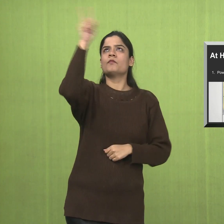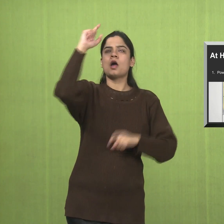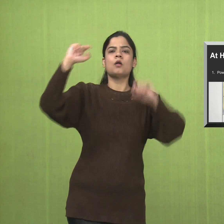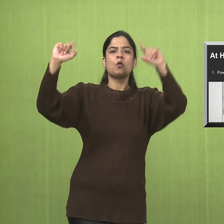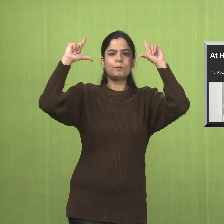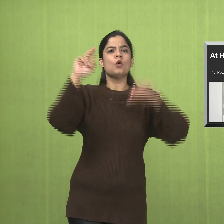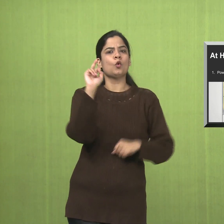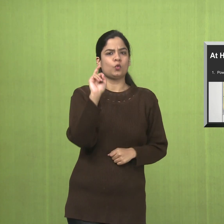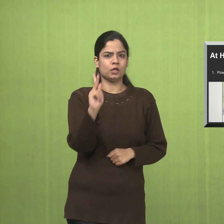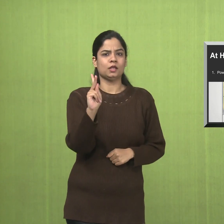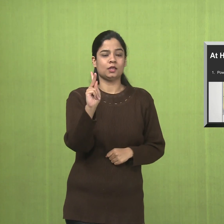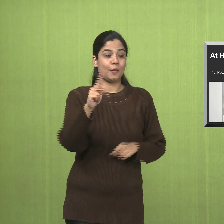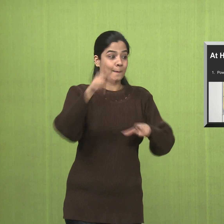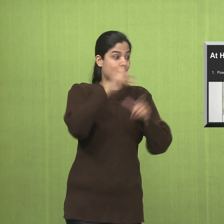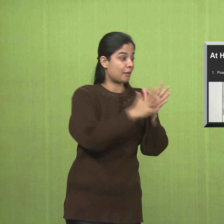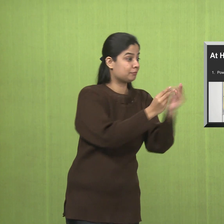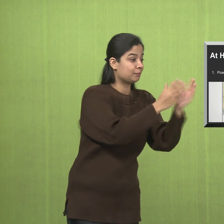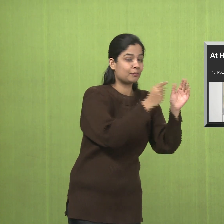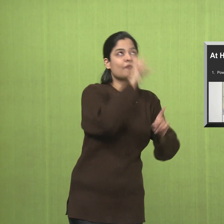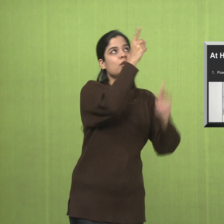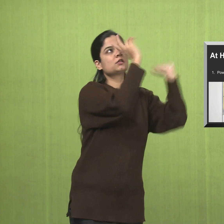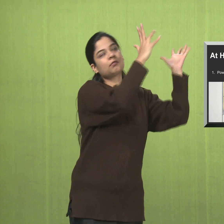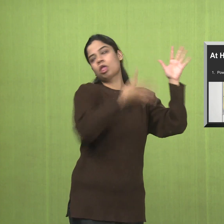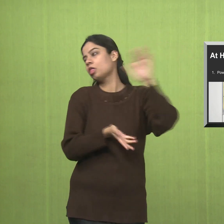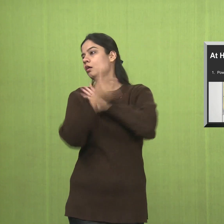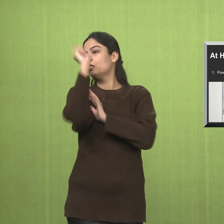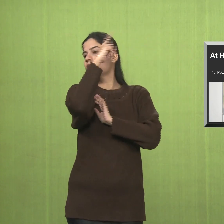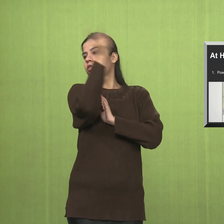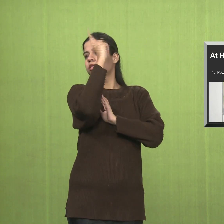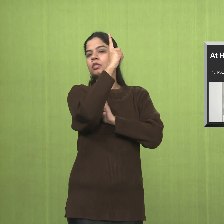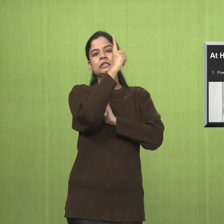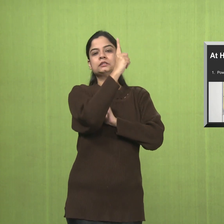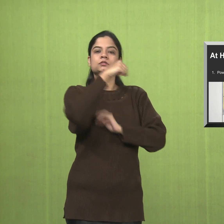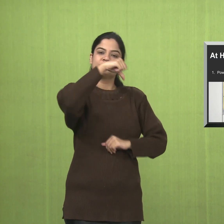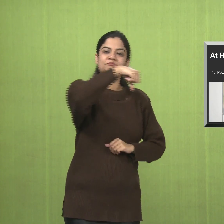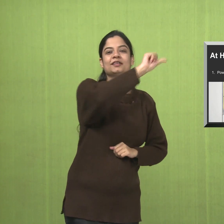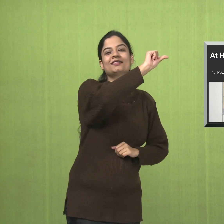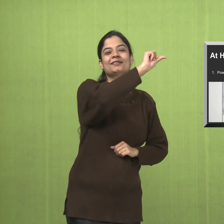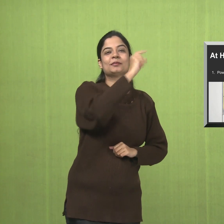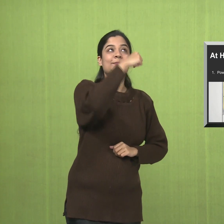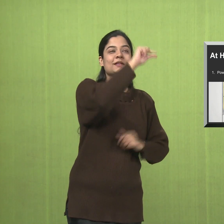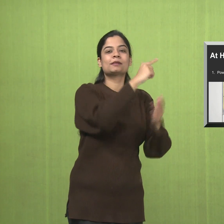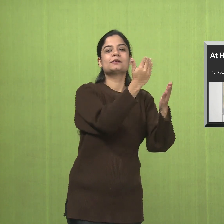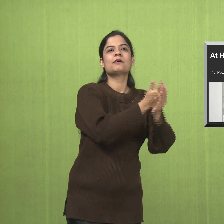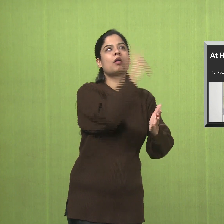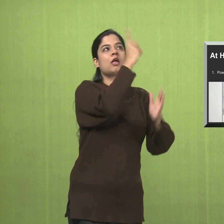electricity. There's fan there, there's electricity running, there's tube light running. But when you're not using it, you must always switch it off.